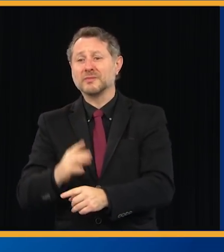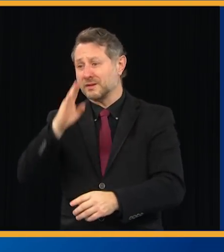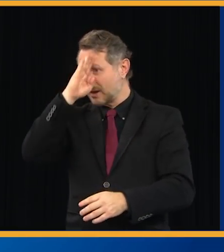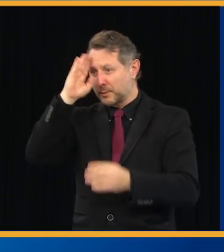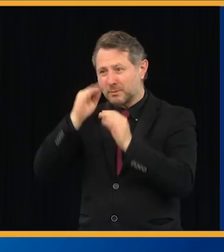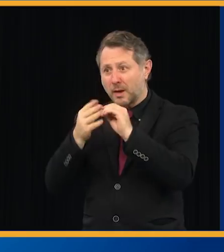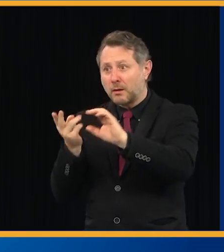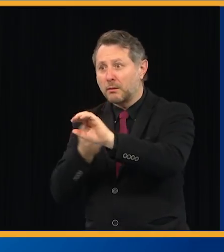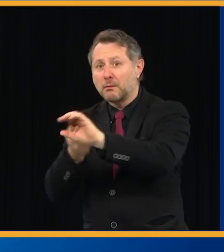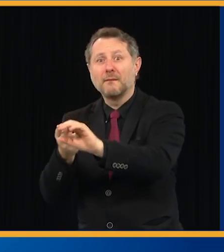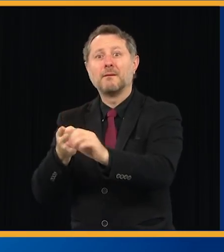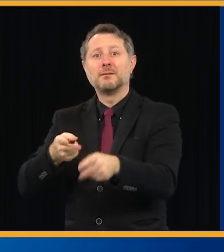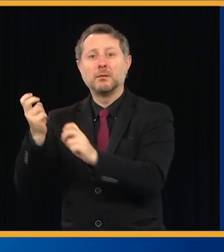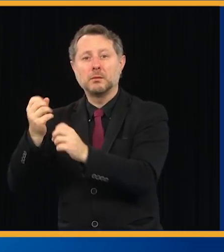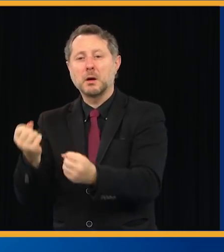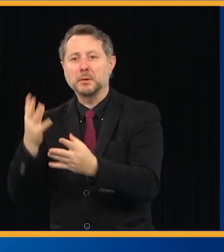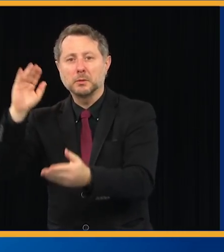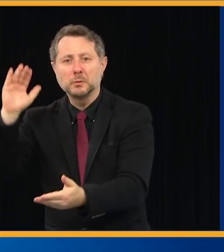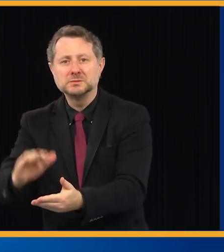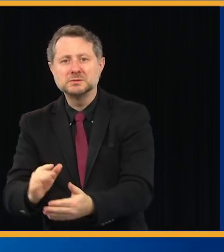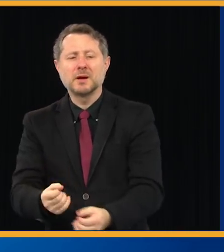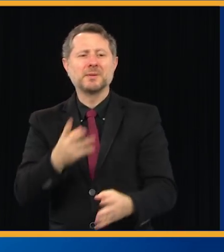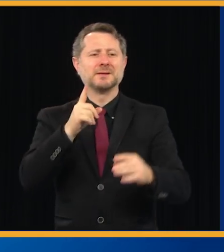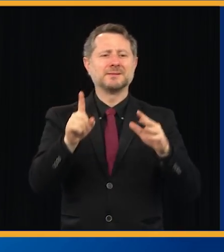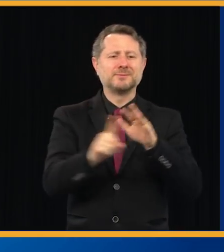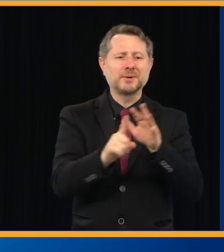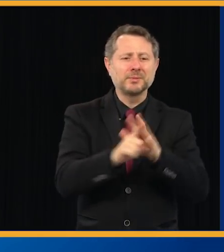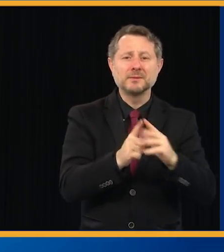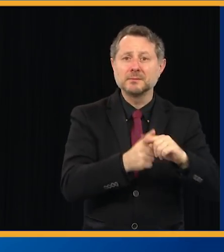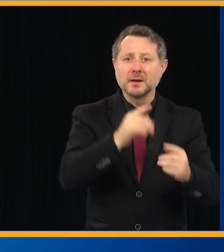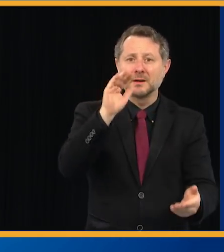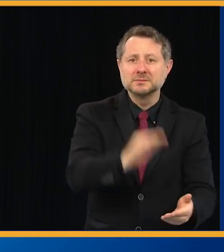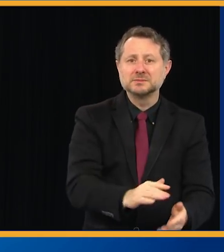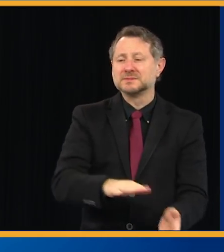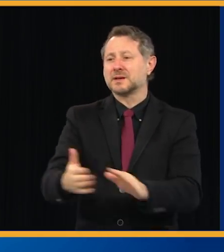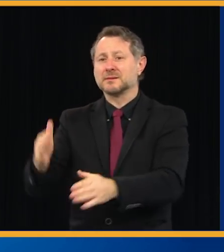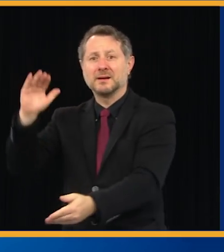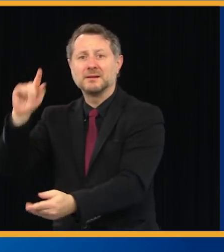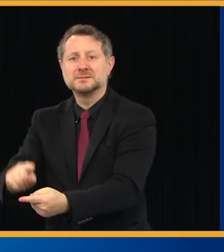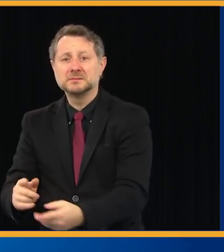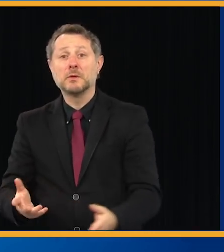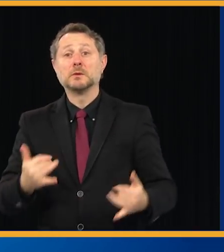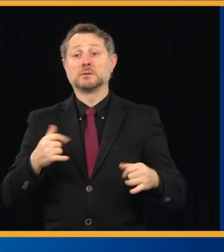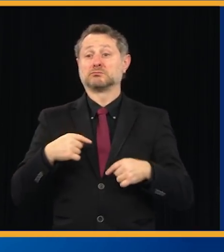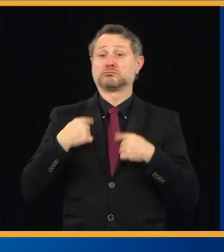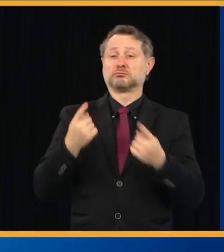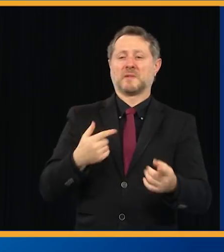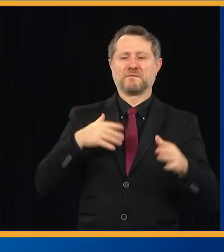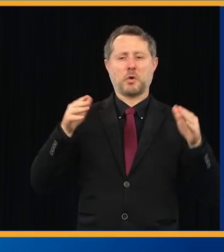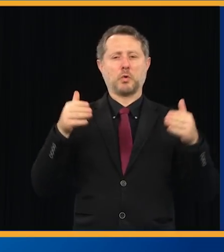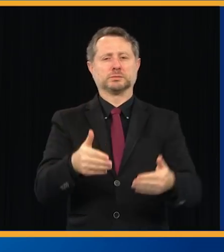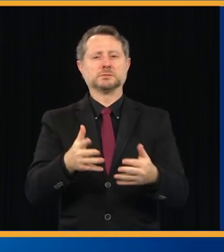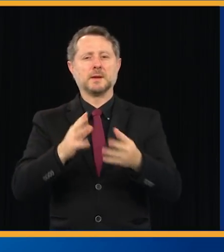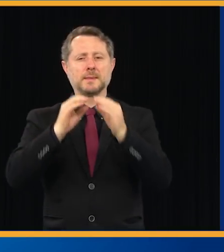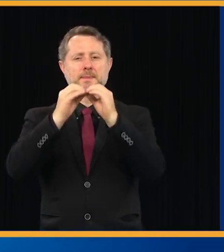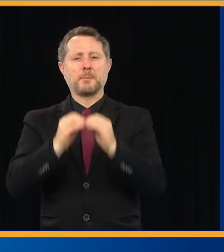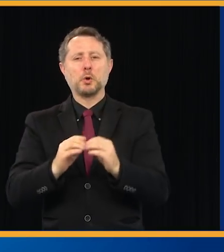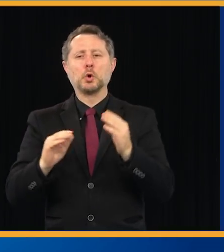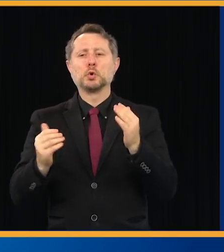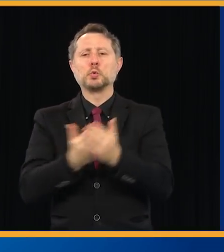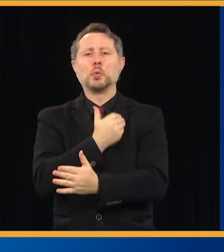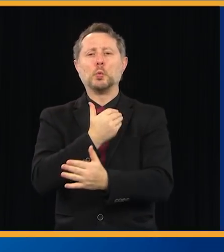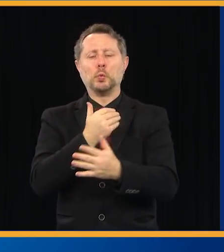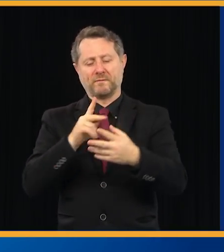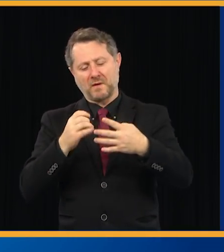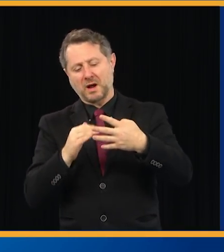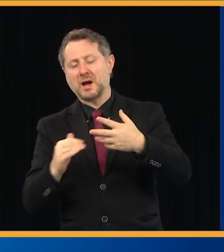been focusing on this number of new cases. That's where our health professionals are focused. Why? Because with